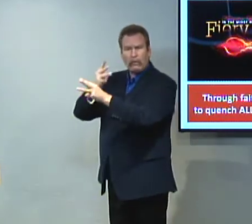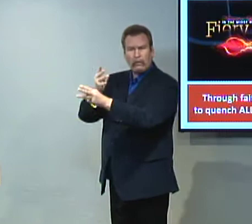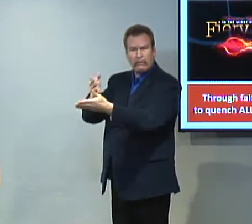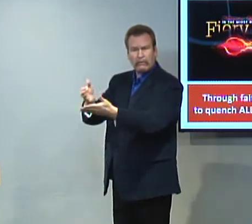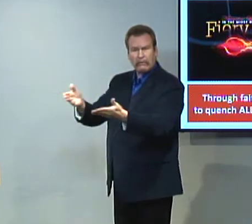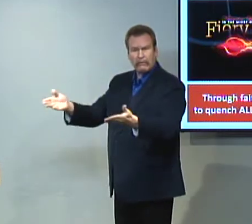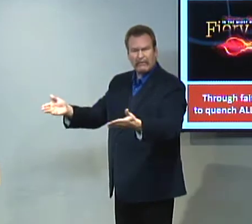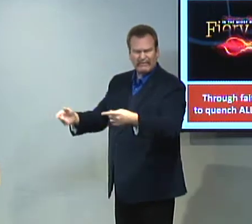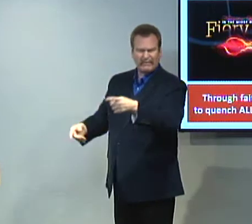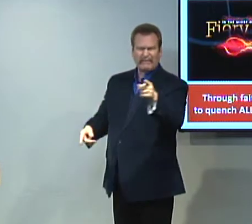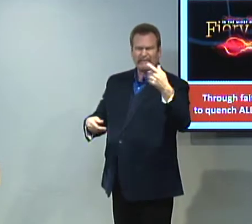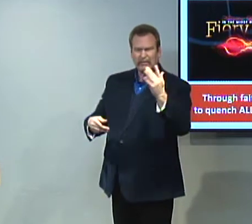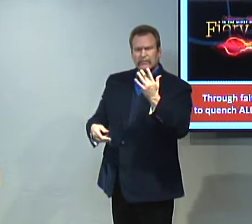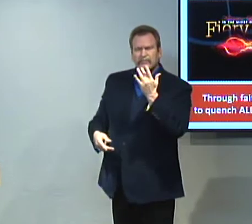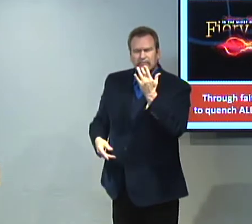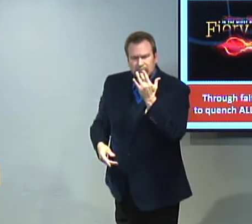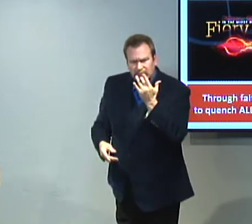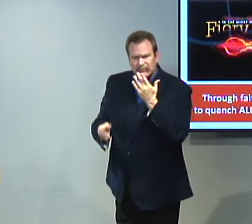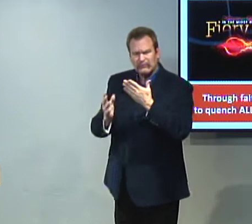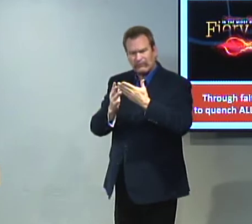Because if we get involved with these activities,